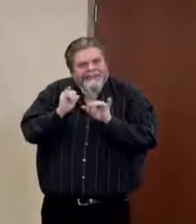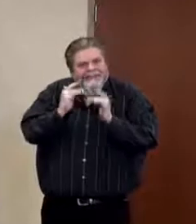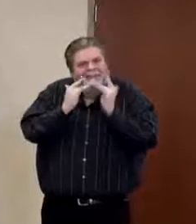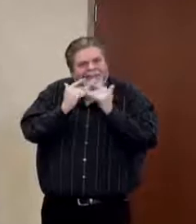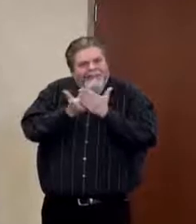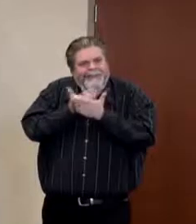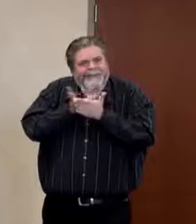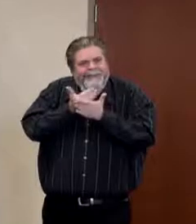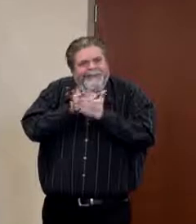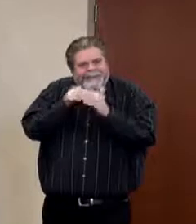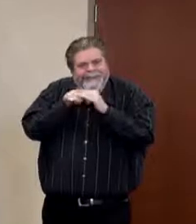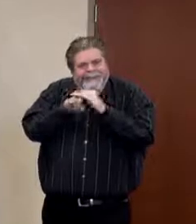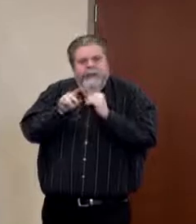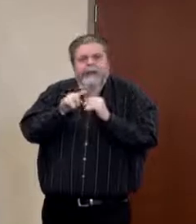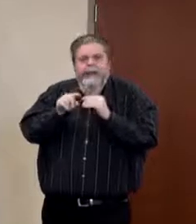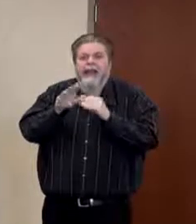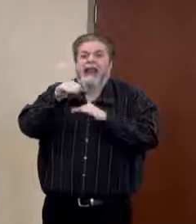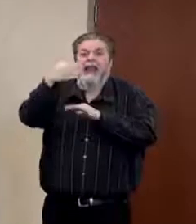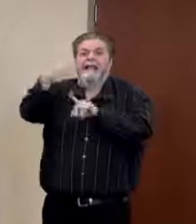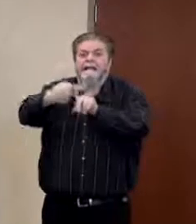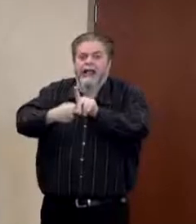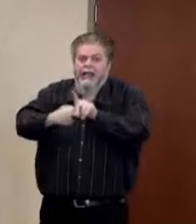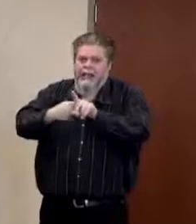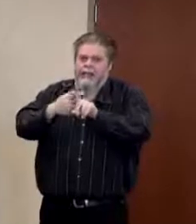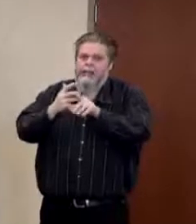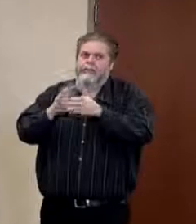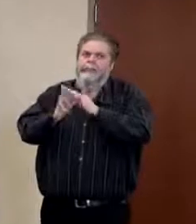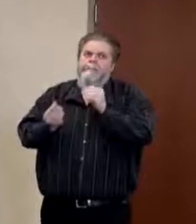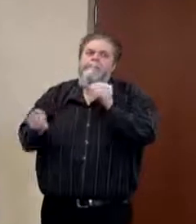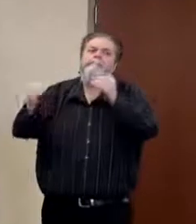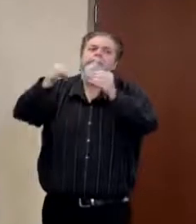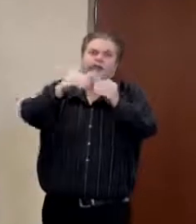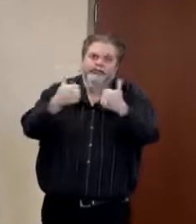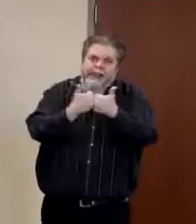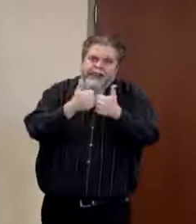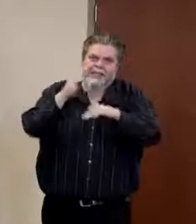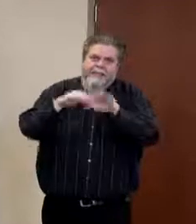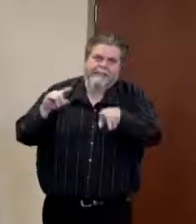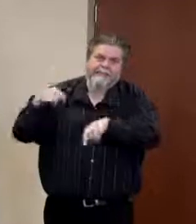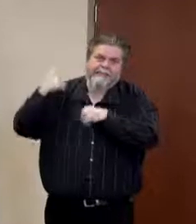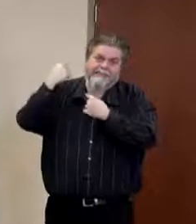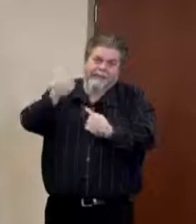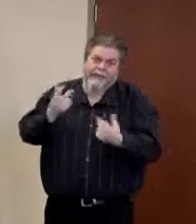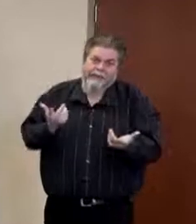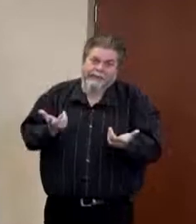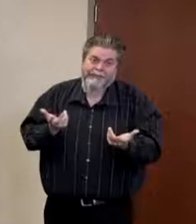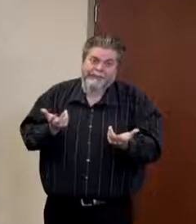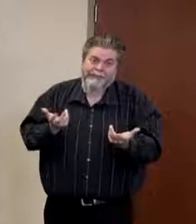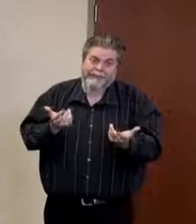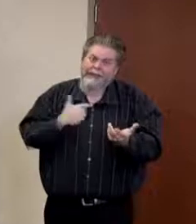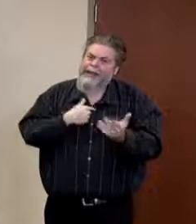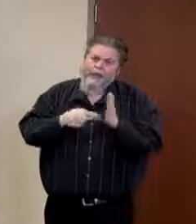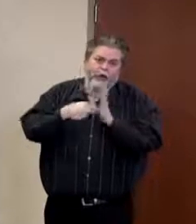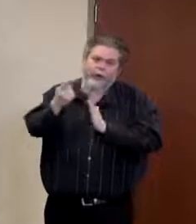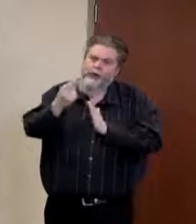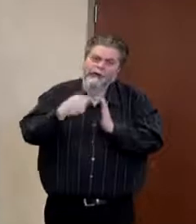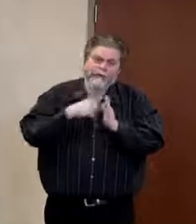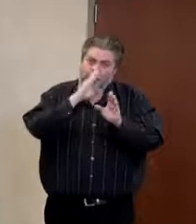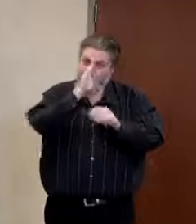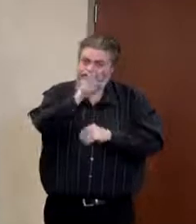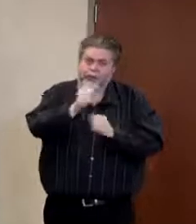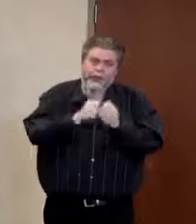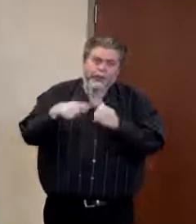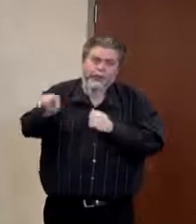month is going to be much more challenging than the previous month. Okay? So I need to be very candid and clear on